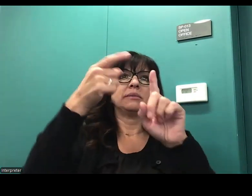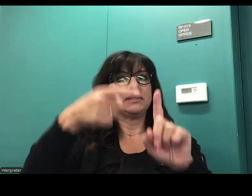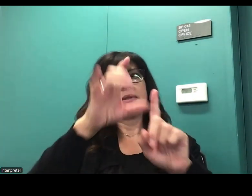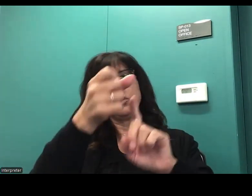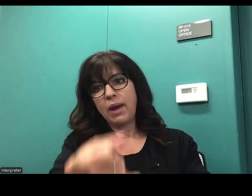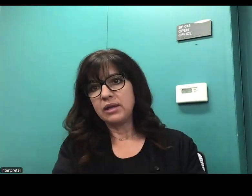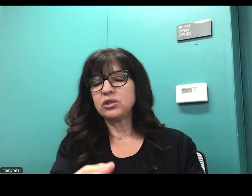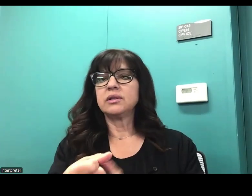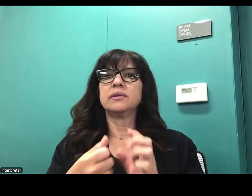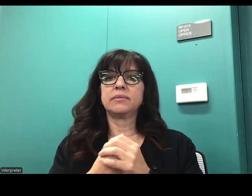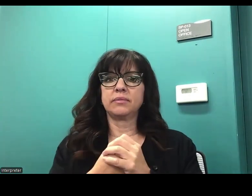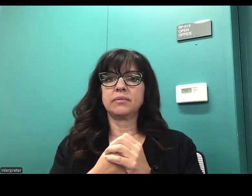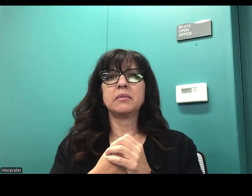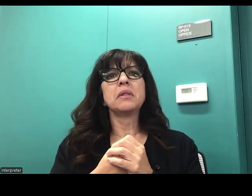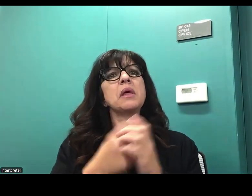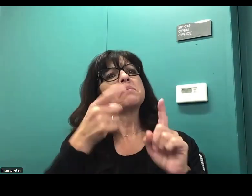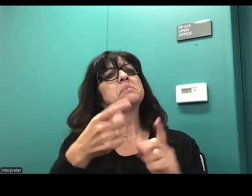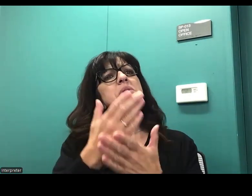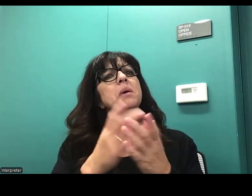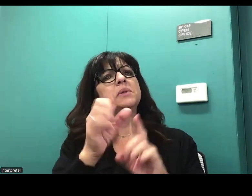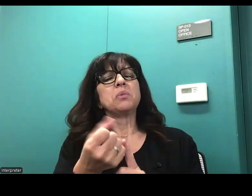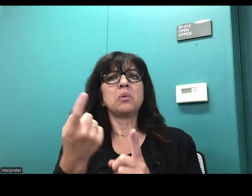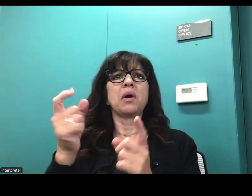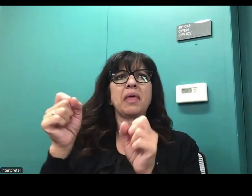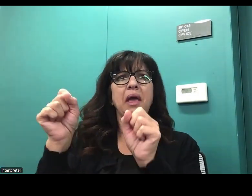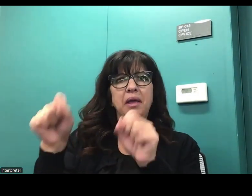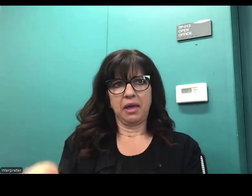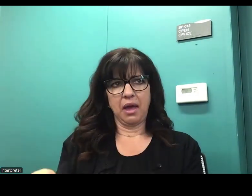conditions. So, and there are certain conditions where they can.